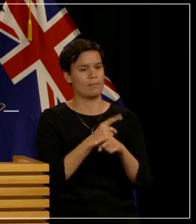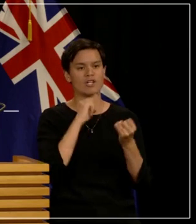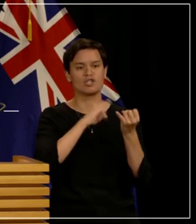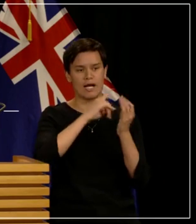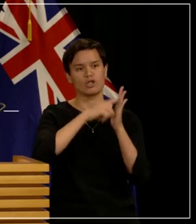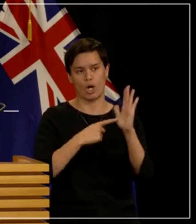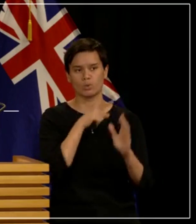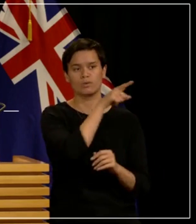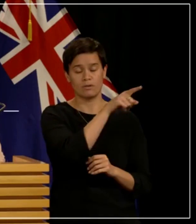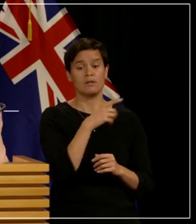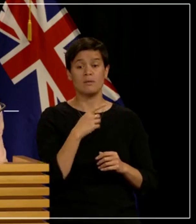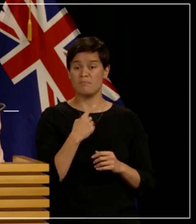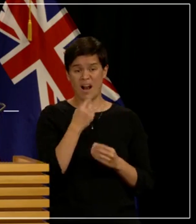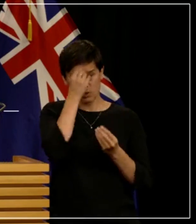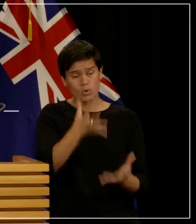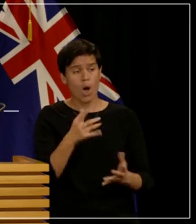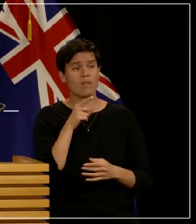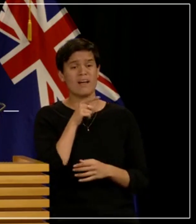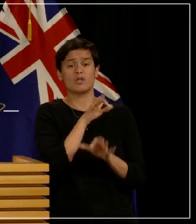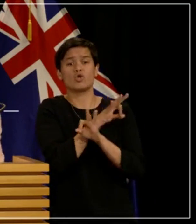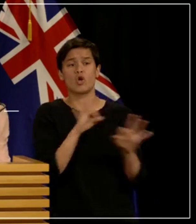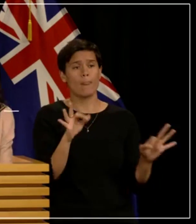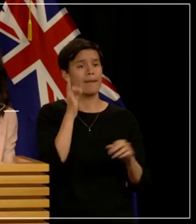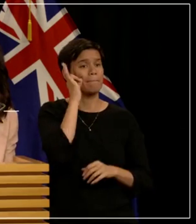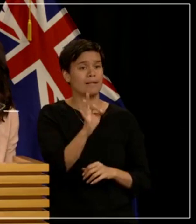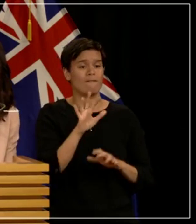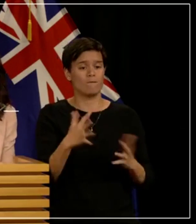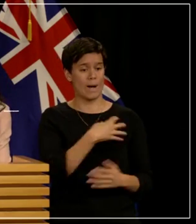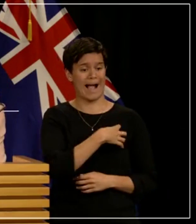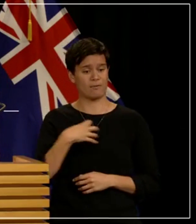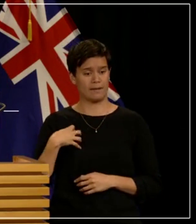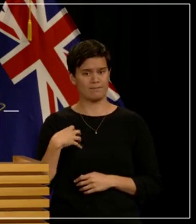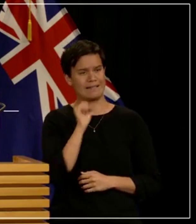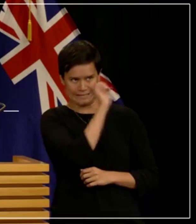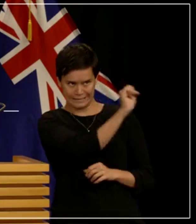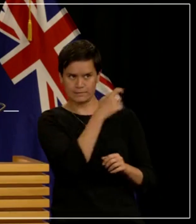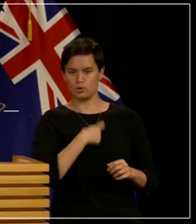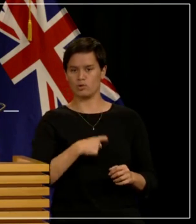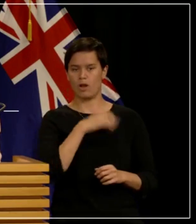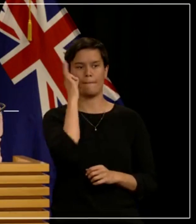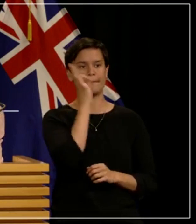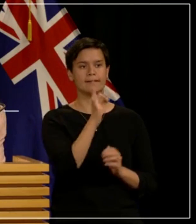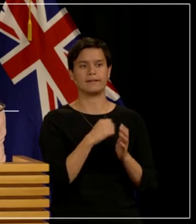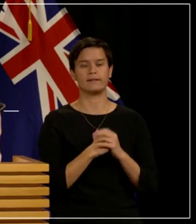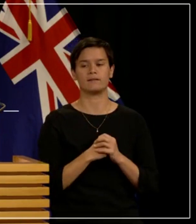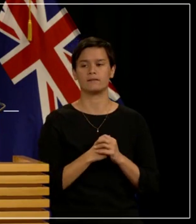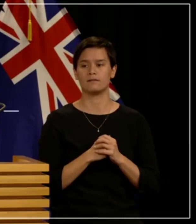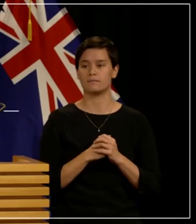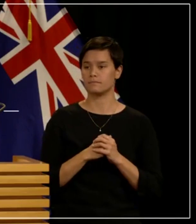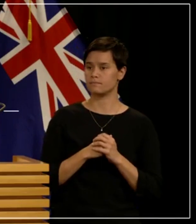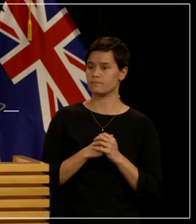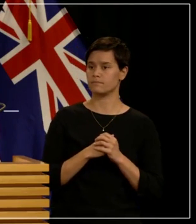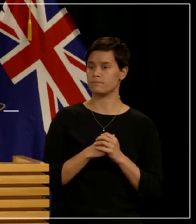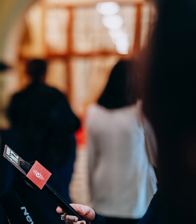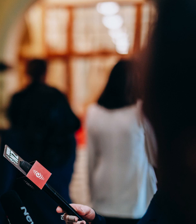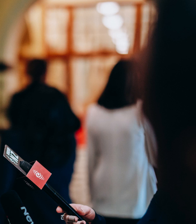Jones's boss, were in India discussing ways to strengthen ties. This morning, Mr. Parker dodged questions from Morning Report's